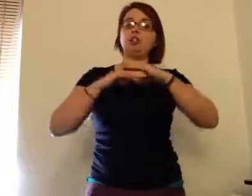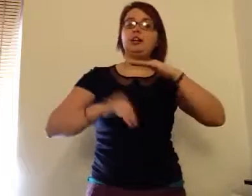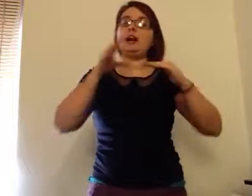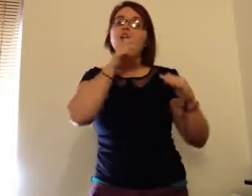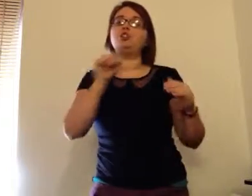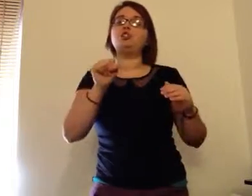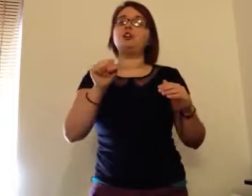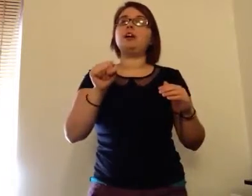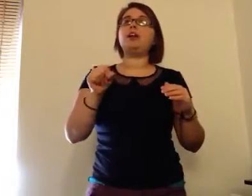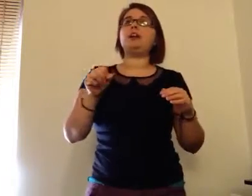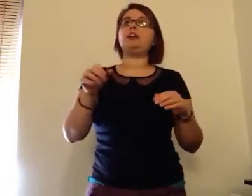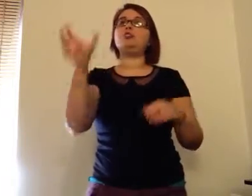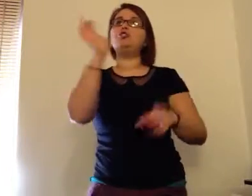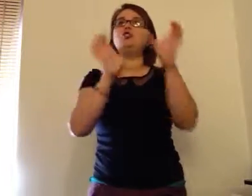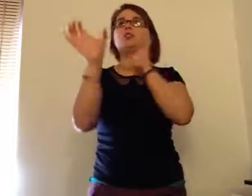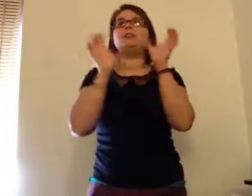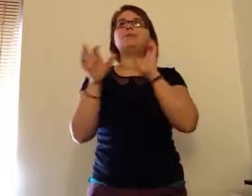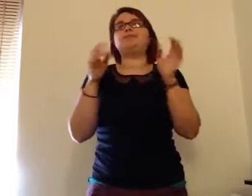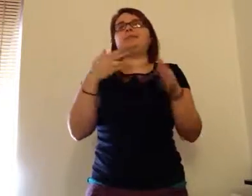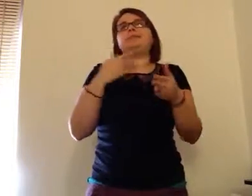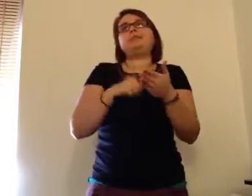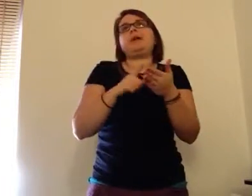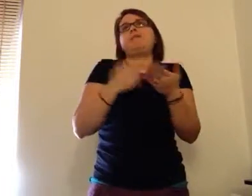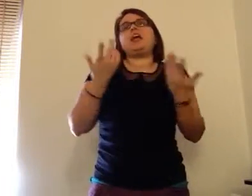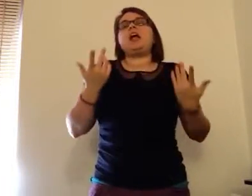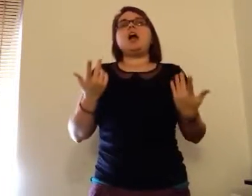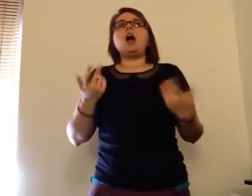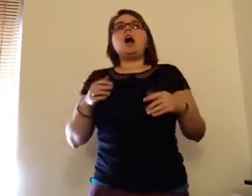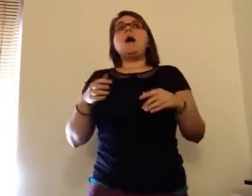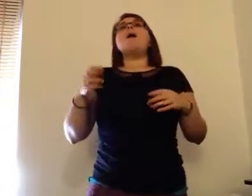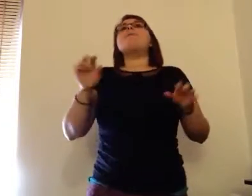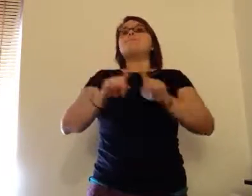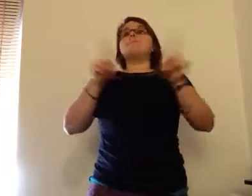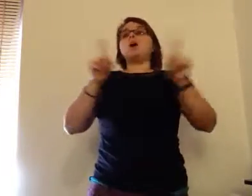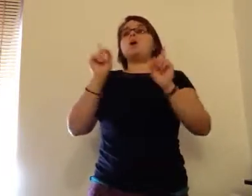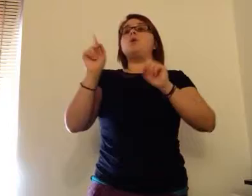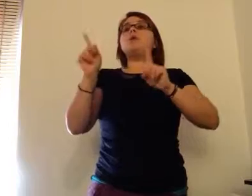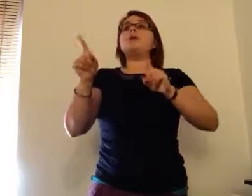breweries when I was younger. Equally boring. Every time.